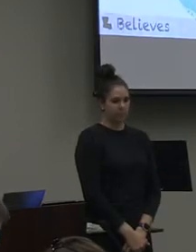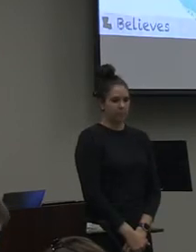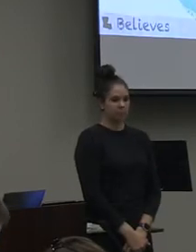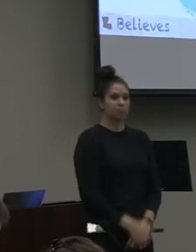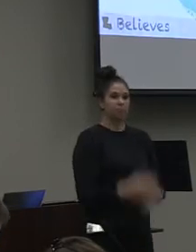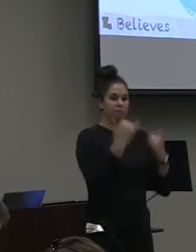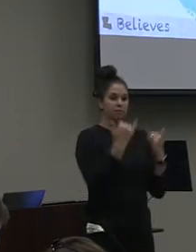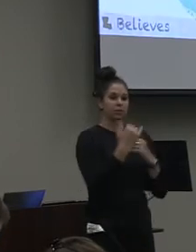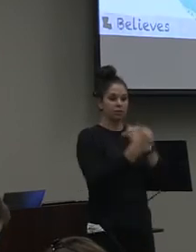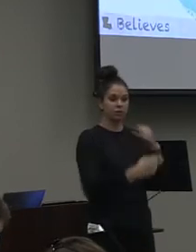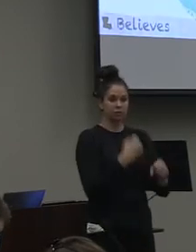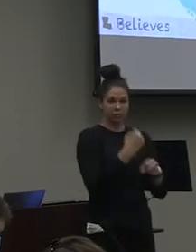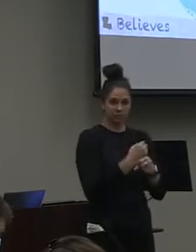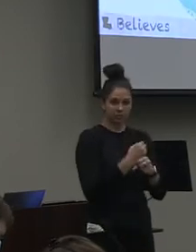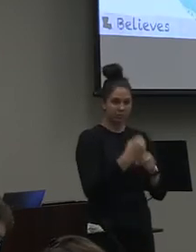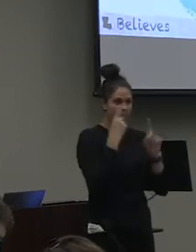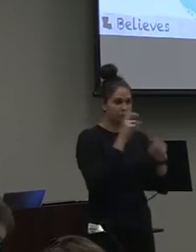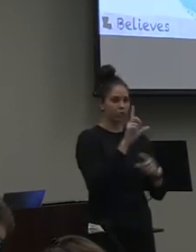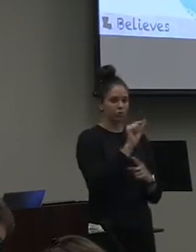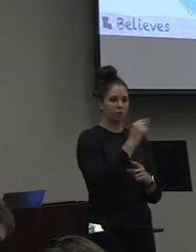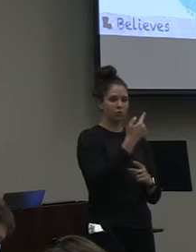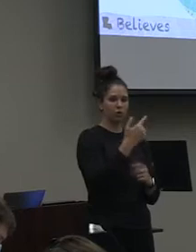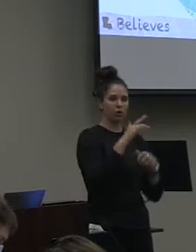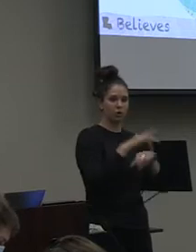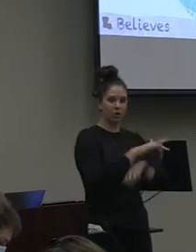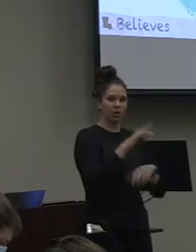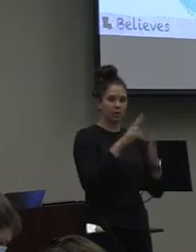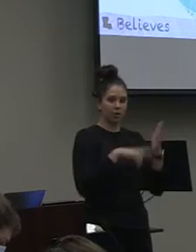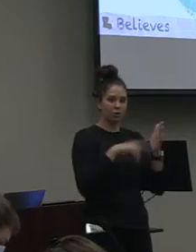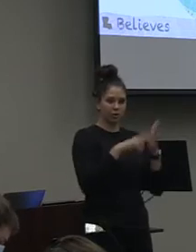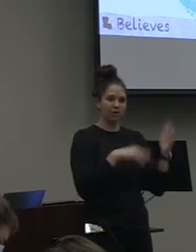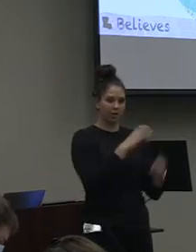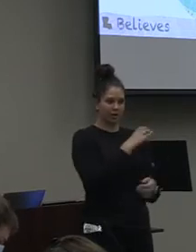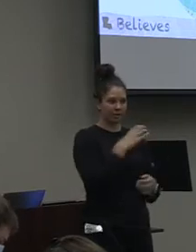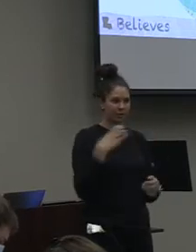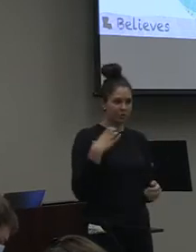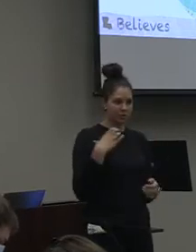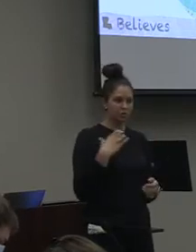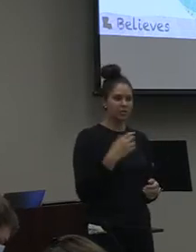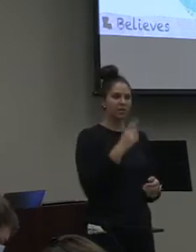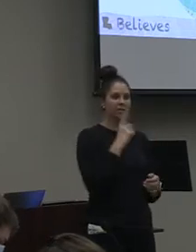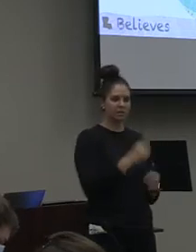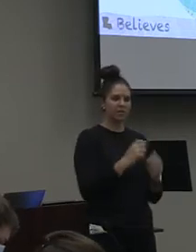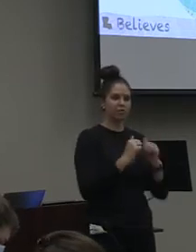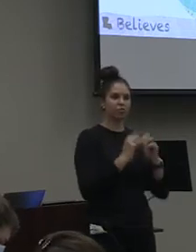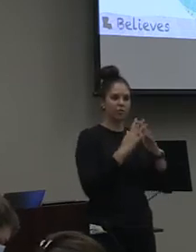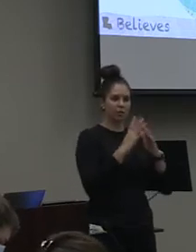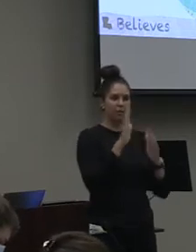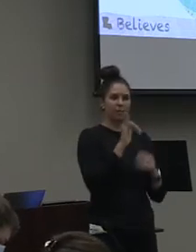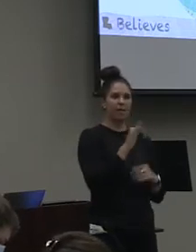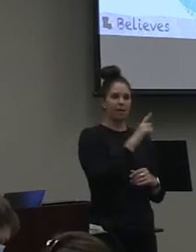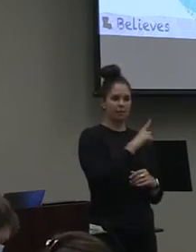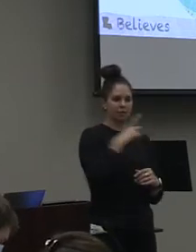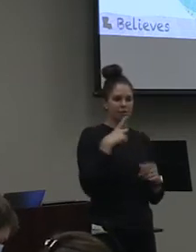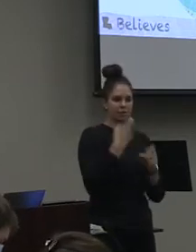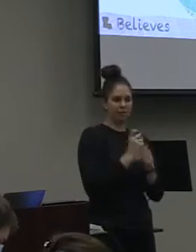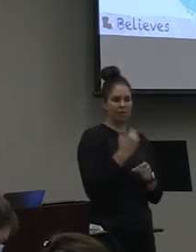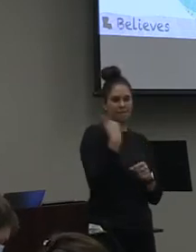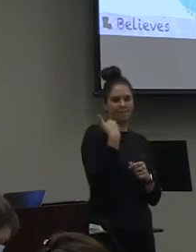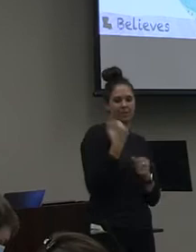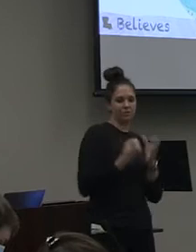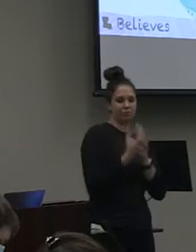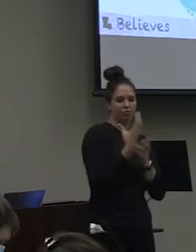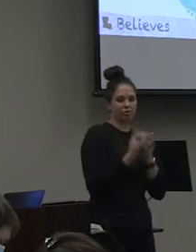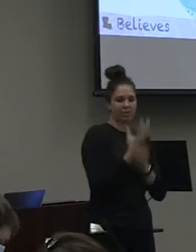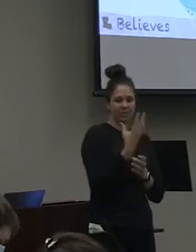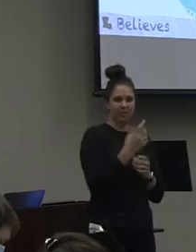And so this year's commission, the 2021 Early Literacy Commission, is created by legislation from this past spring's